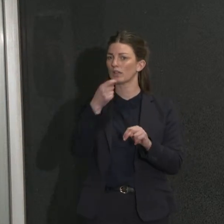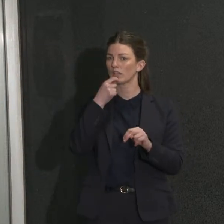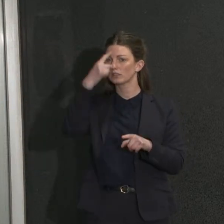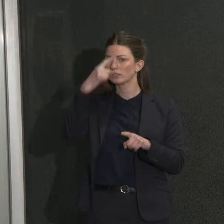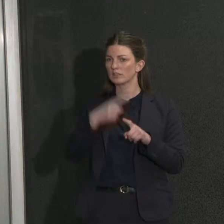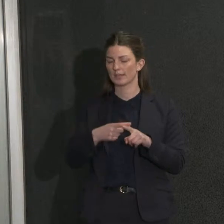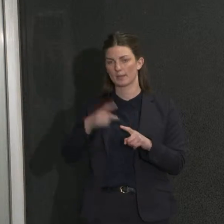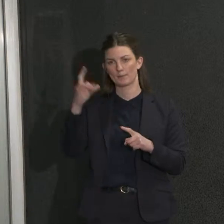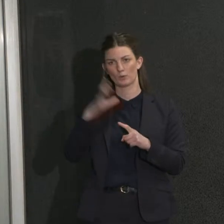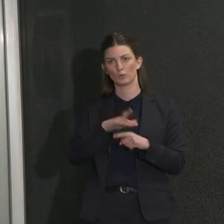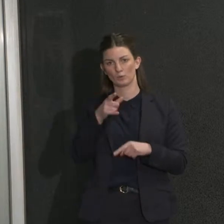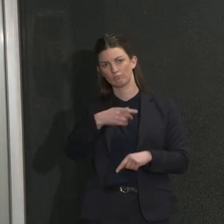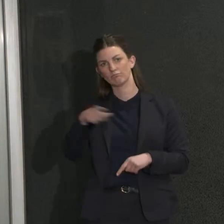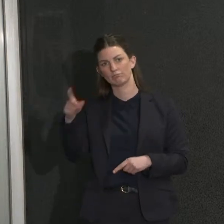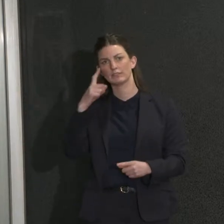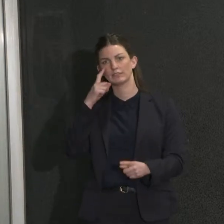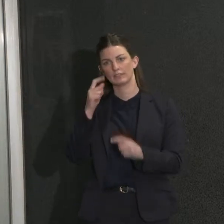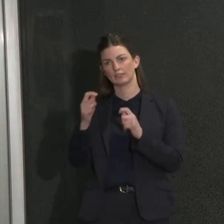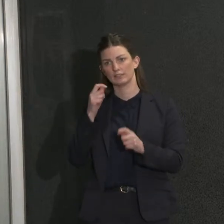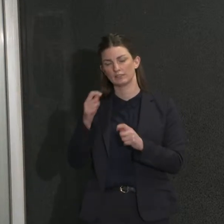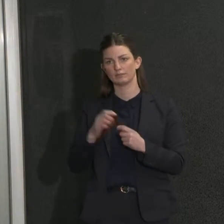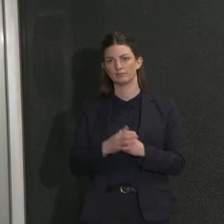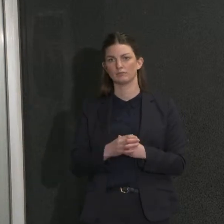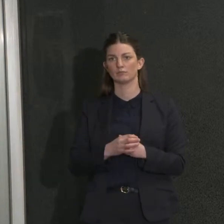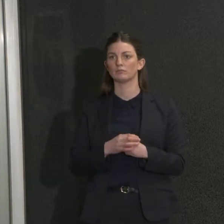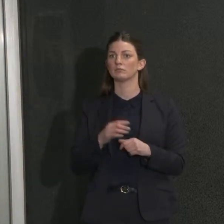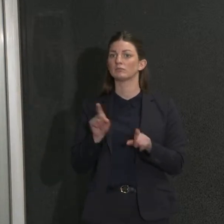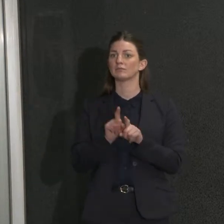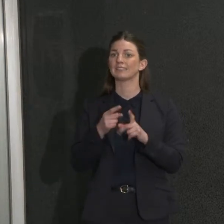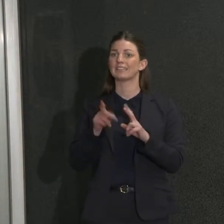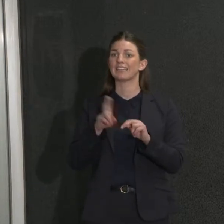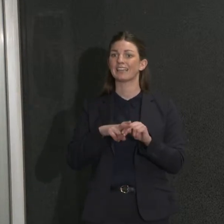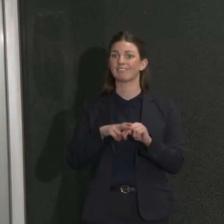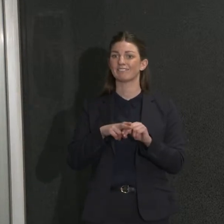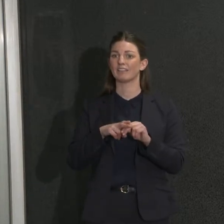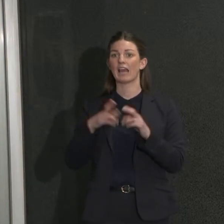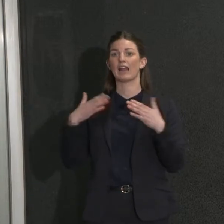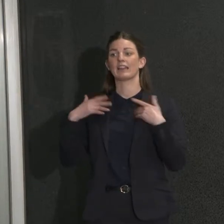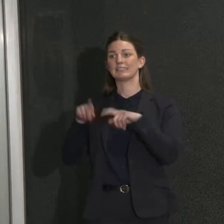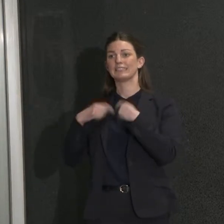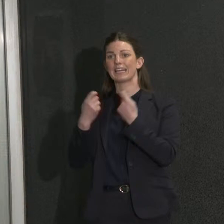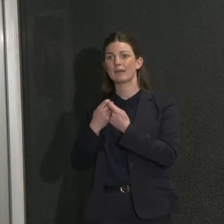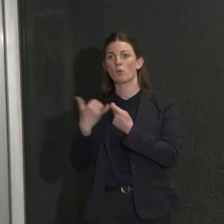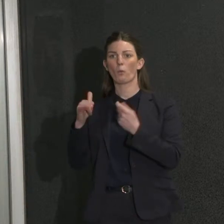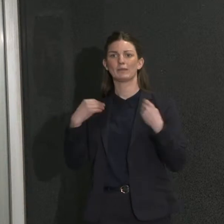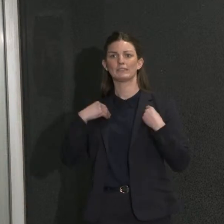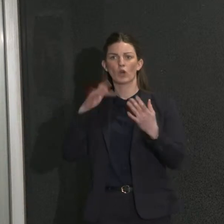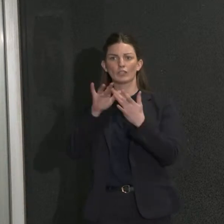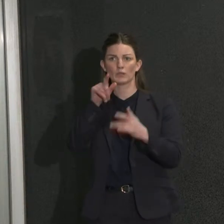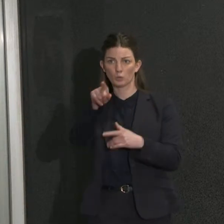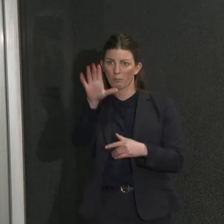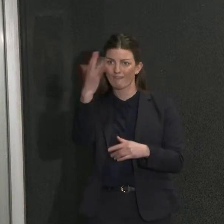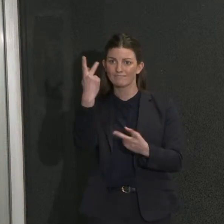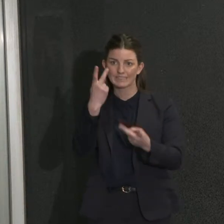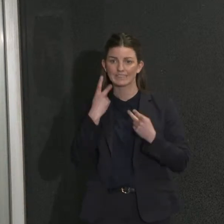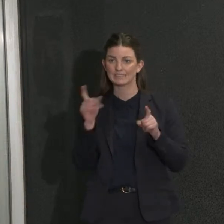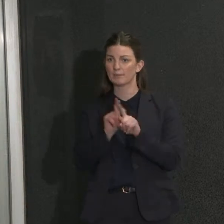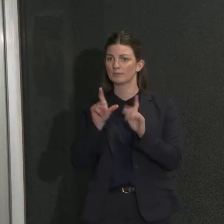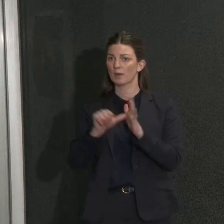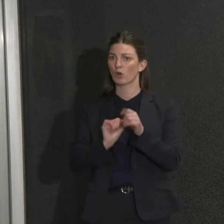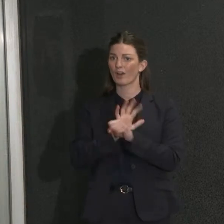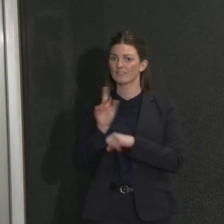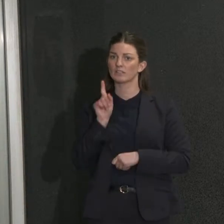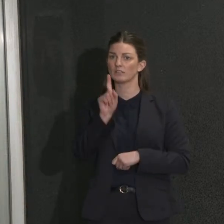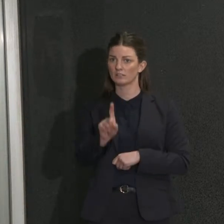important. It's why if you're asked to stay at home and isolate, please follow the instructions that are provided to you. And to the broader